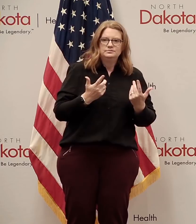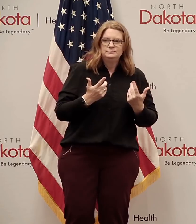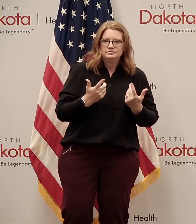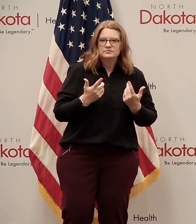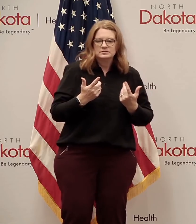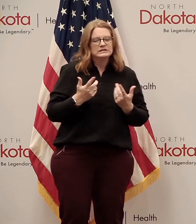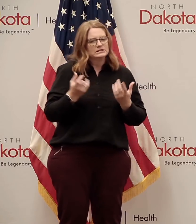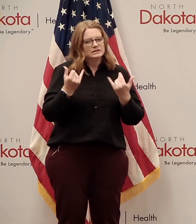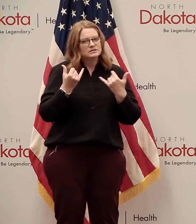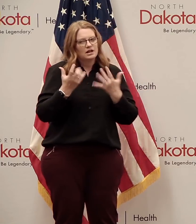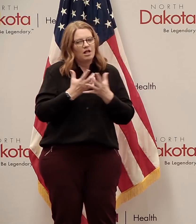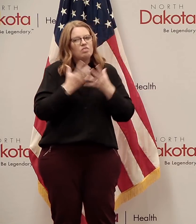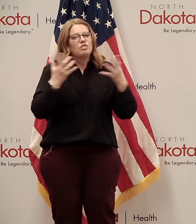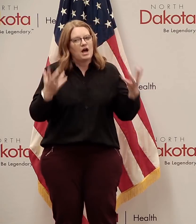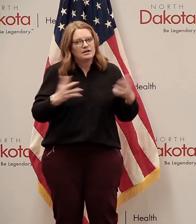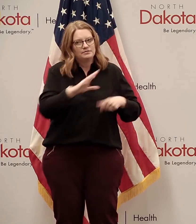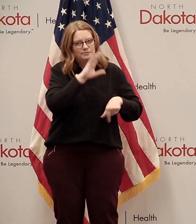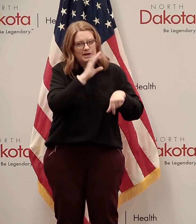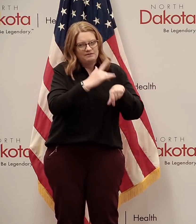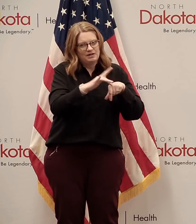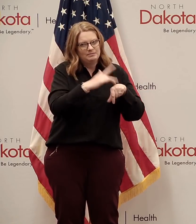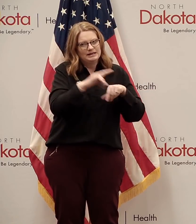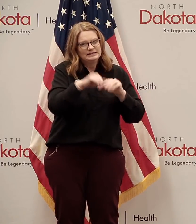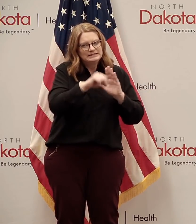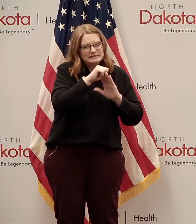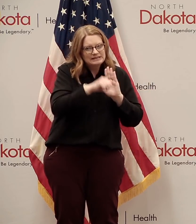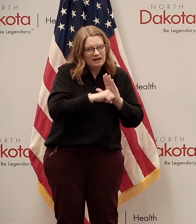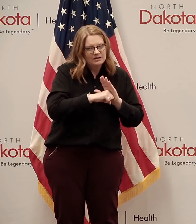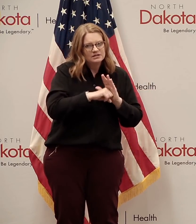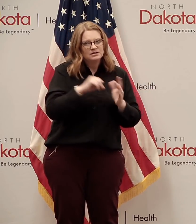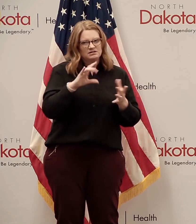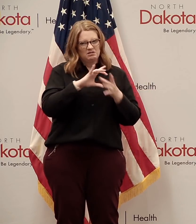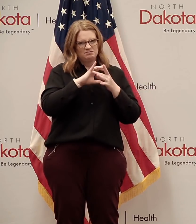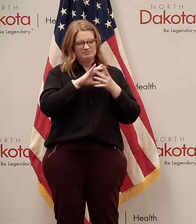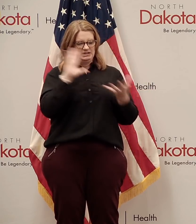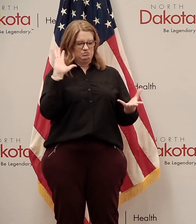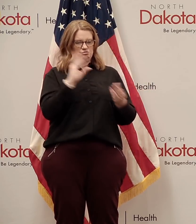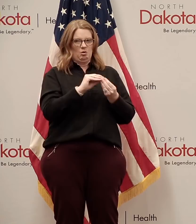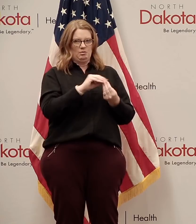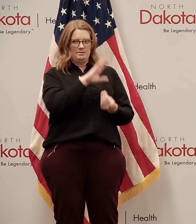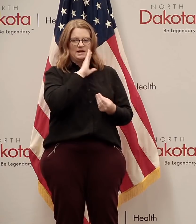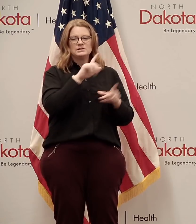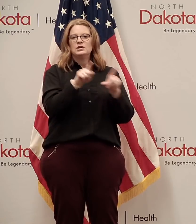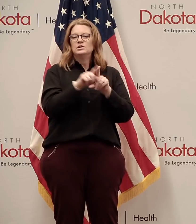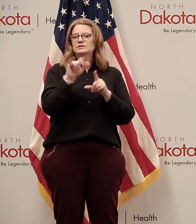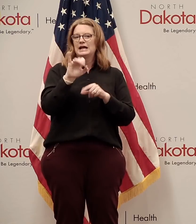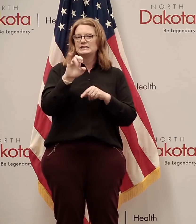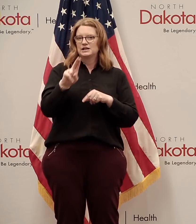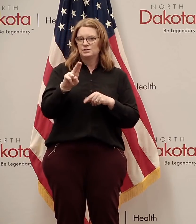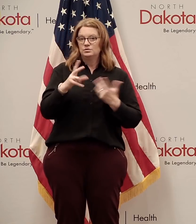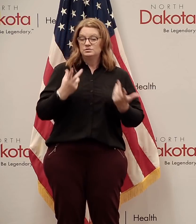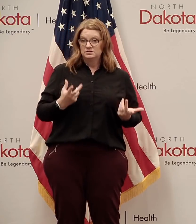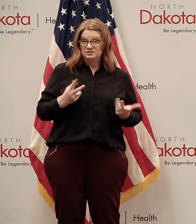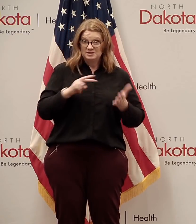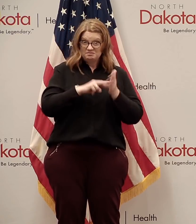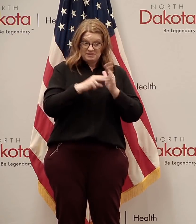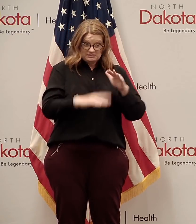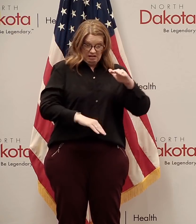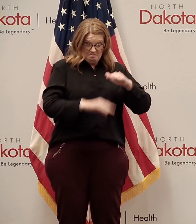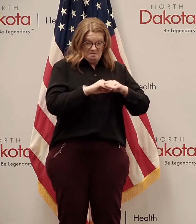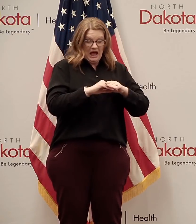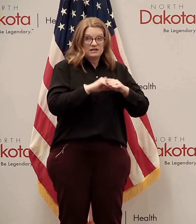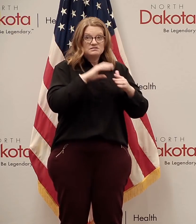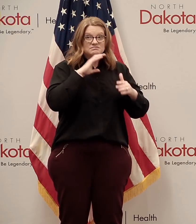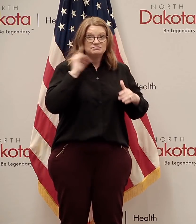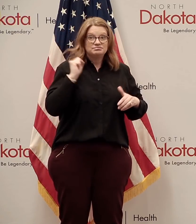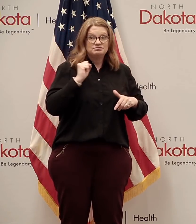lots of additional capacity still in the state in terms of total beds and ICU beds, and so we're not at risk of hitting our limits there.